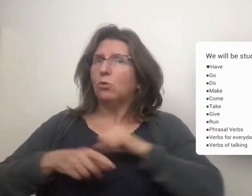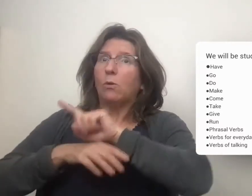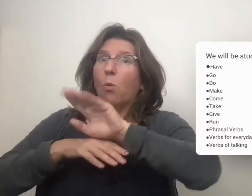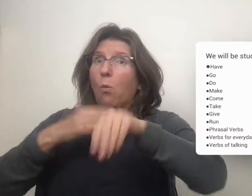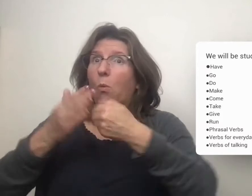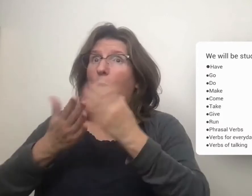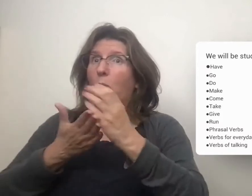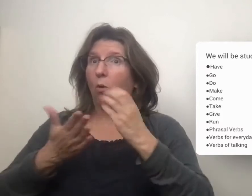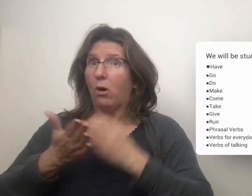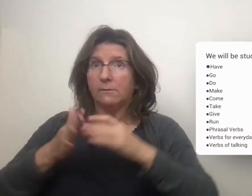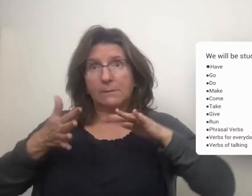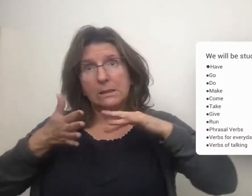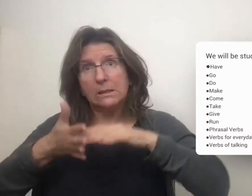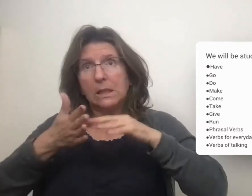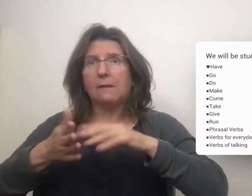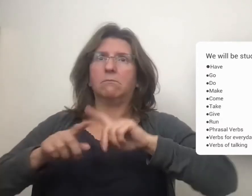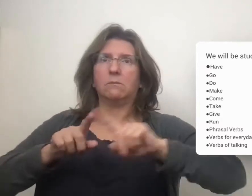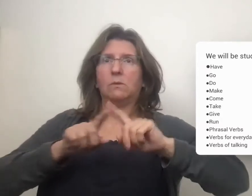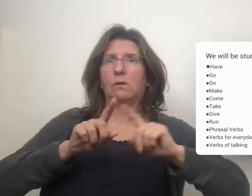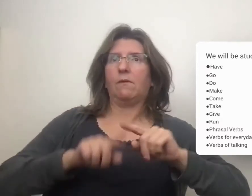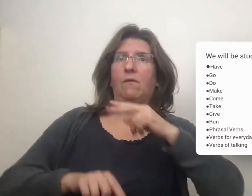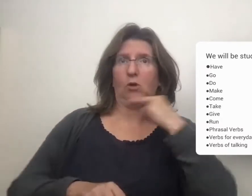We'll take the entire course to cover all of these verbs.